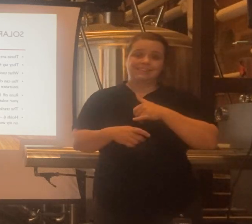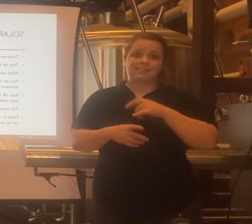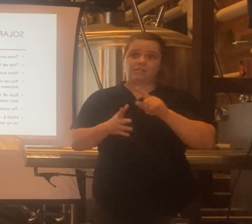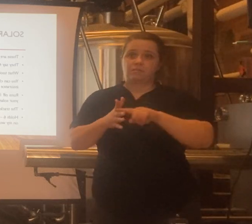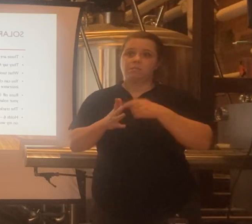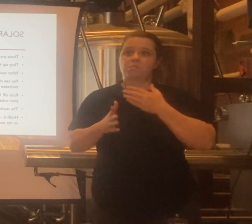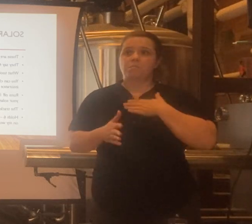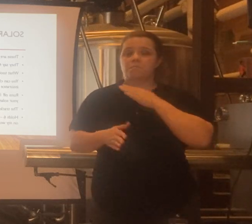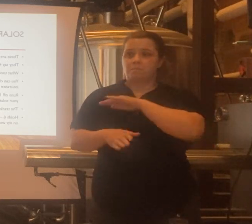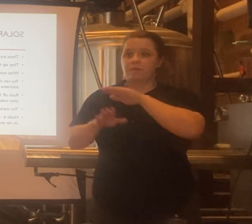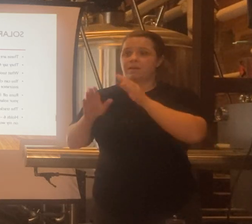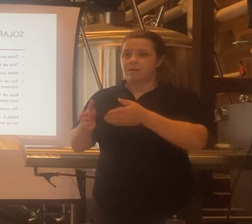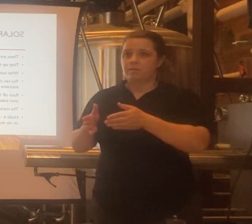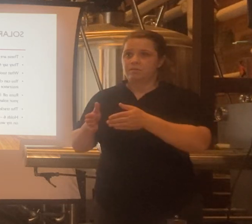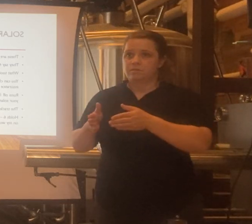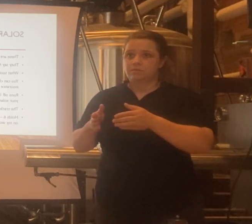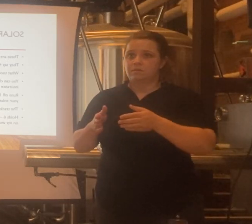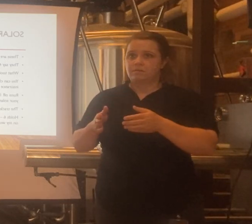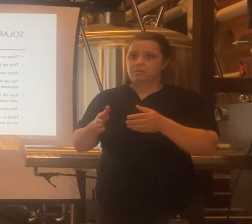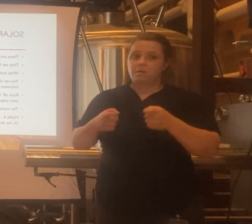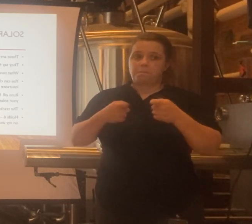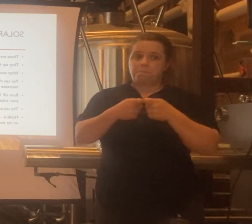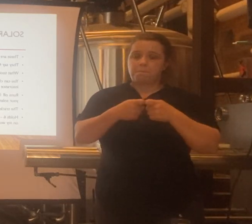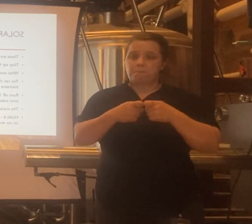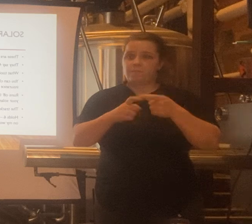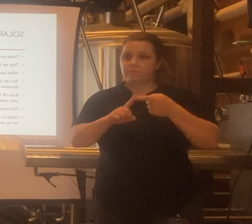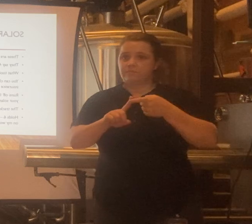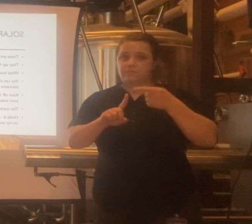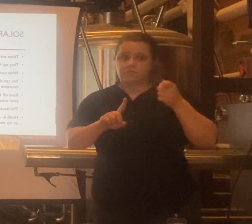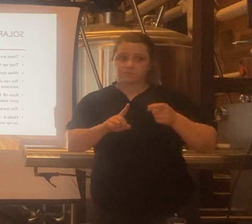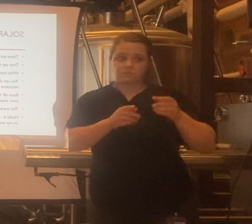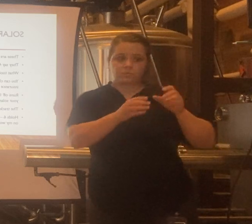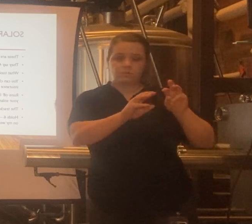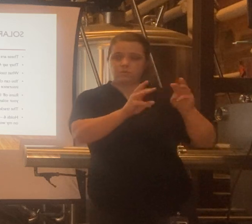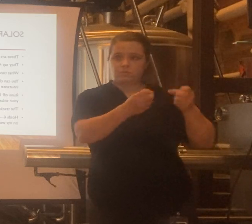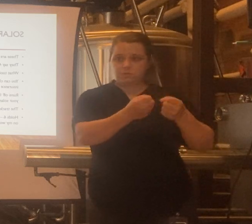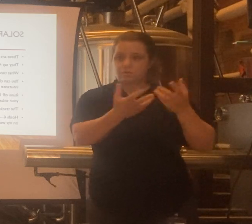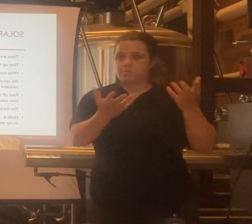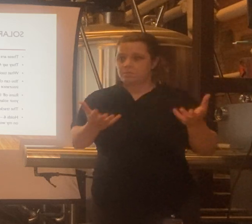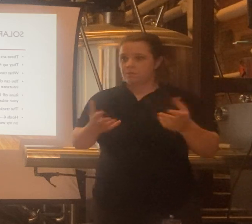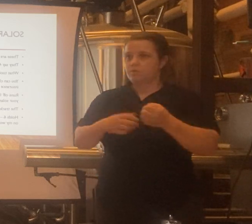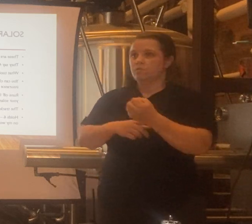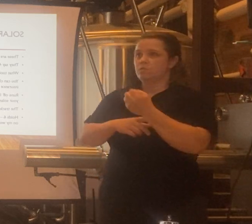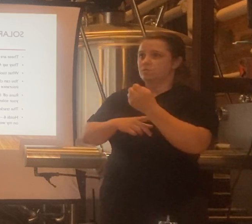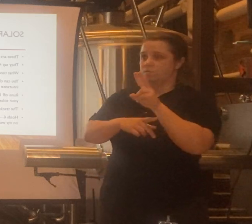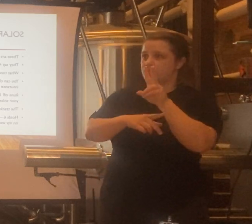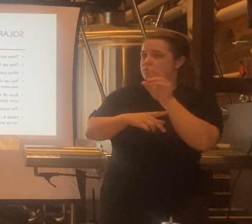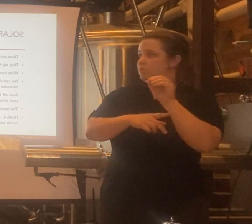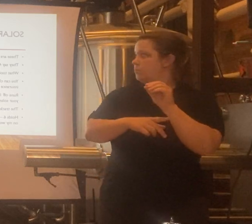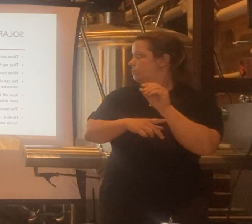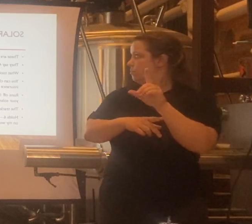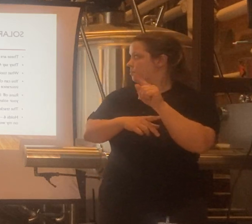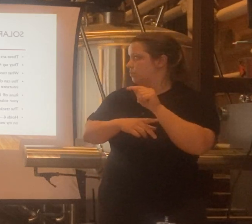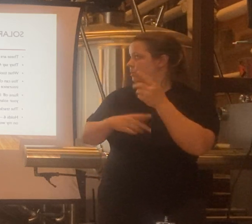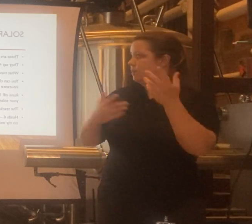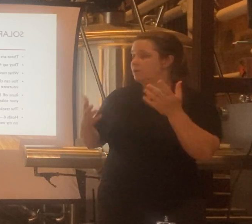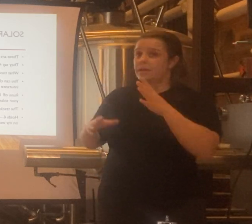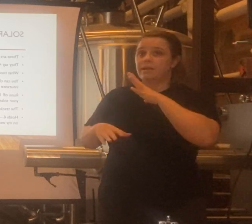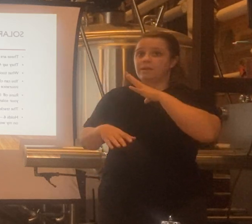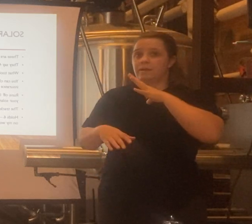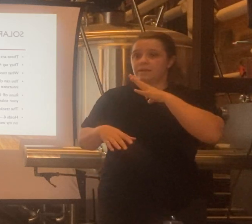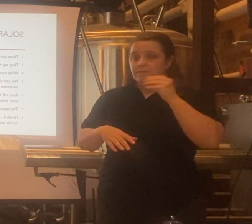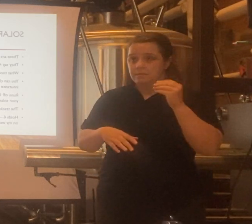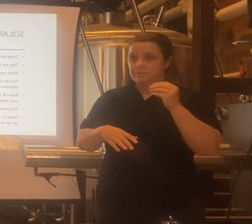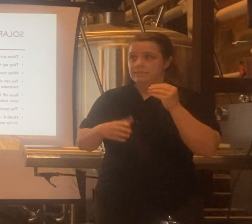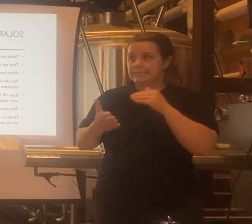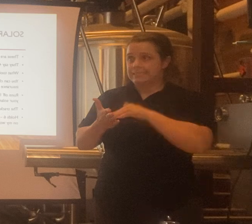workshop. And again, runs a 12 volt just like it did out there. And again, they go flat. So this is where they're getting sun about, it's